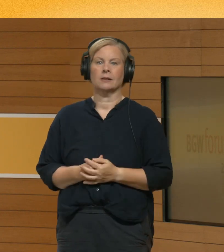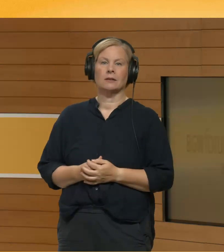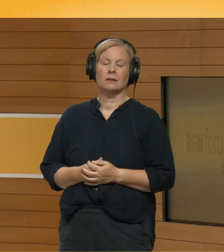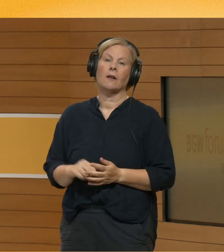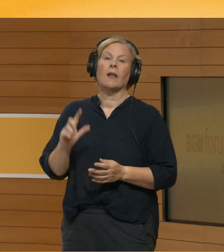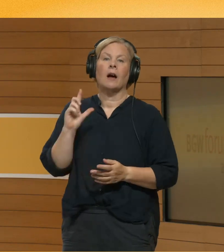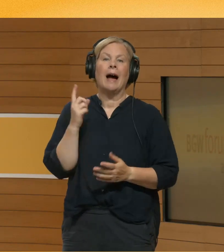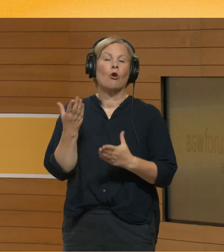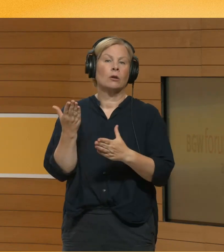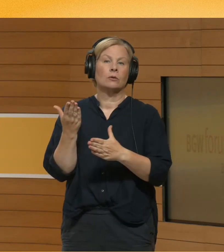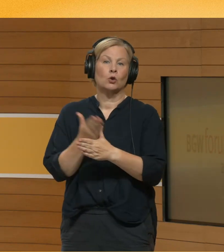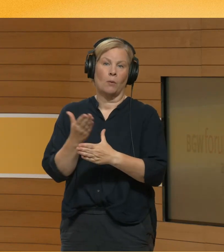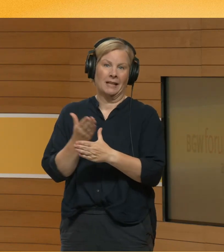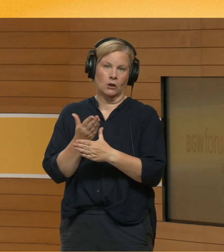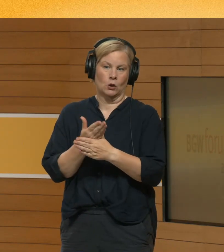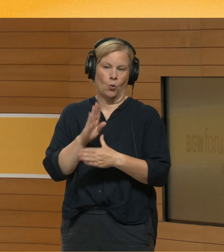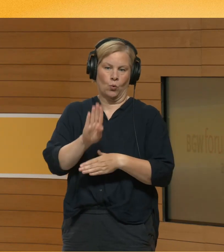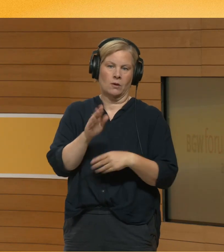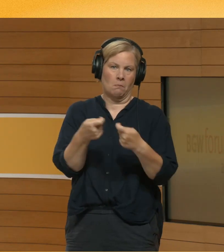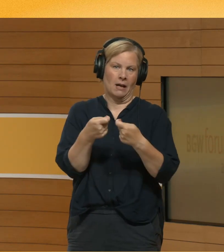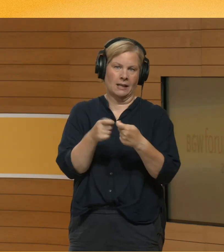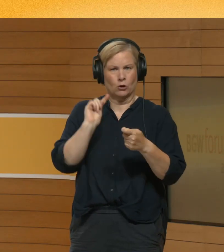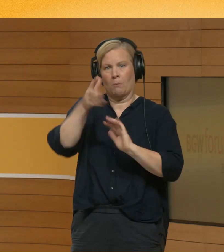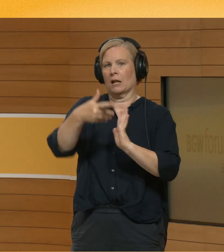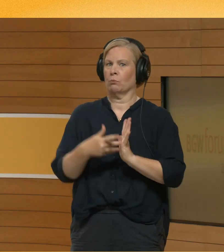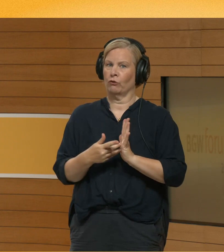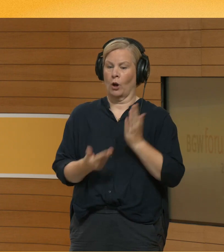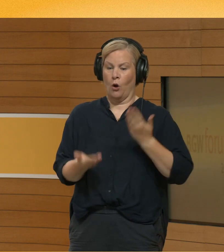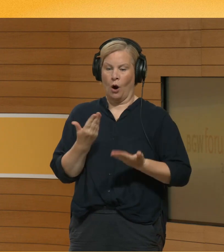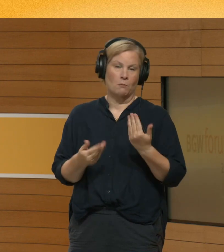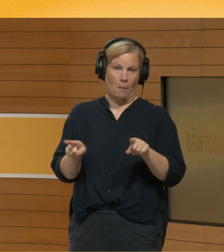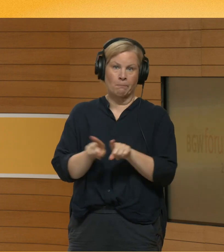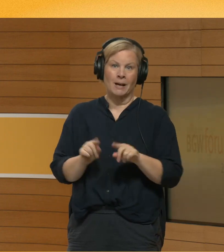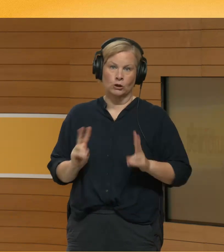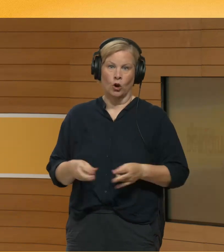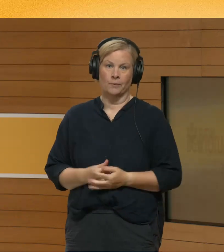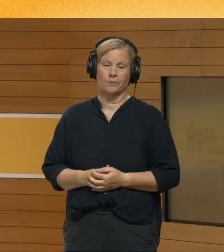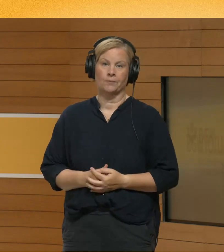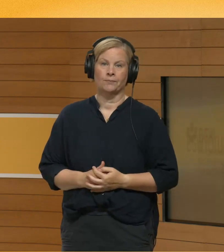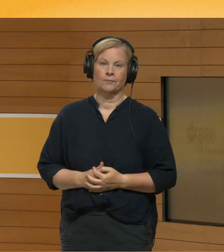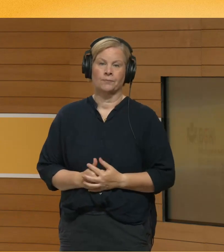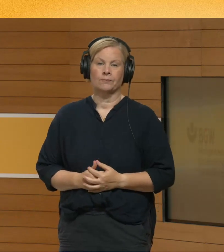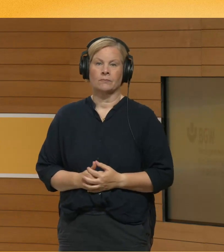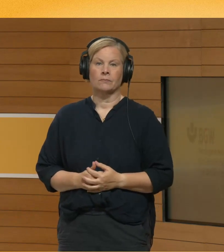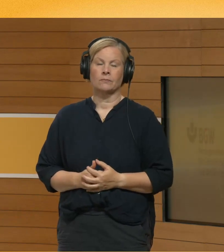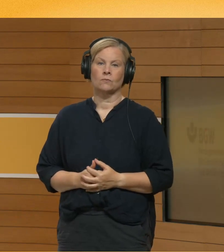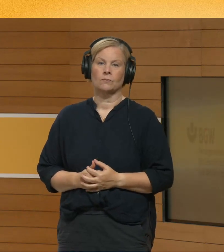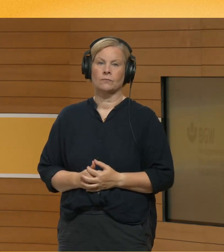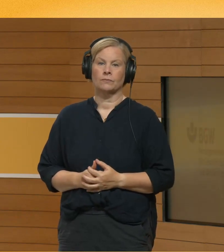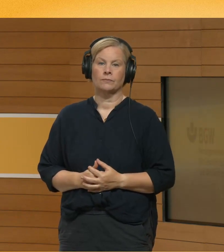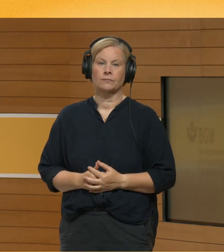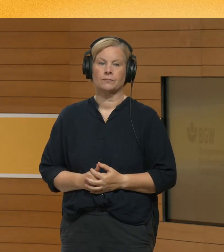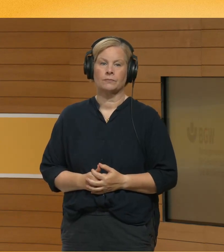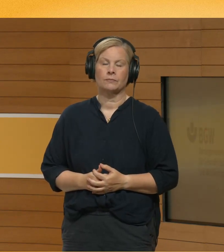think fully it was communicated to staff until the pandemic